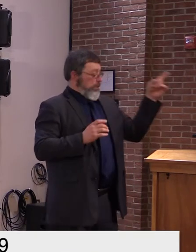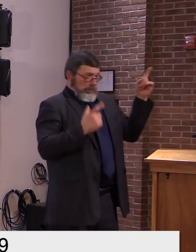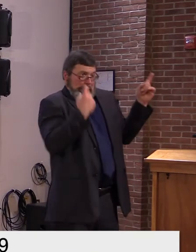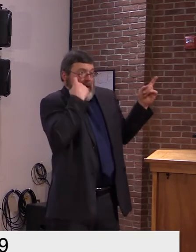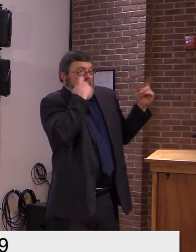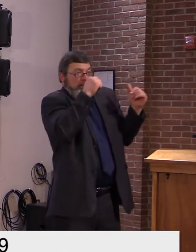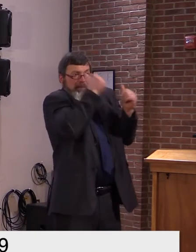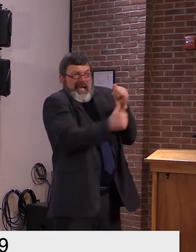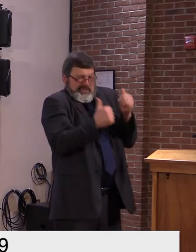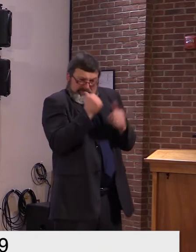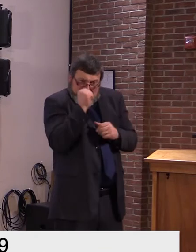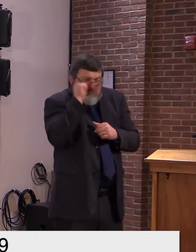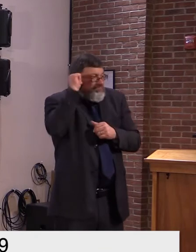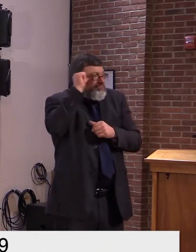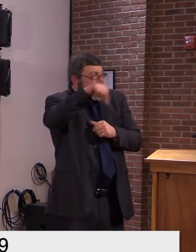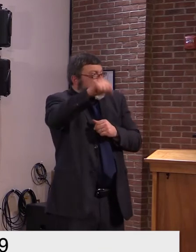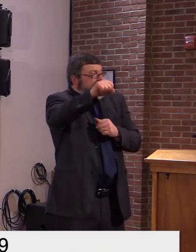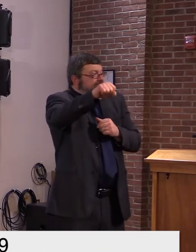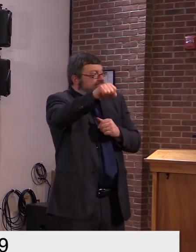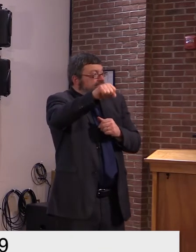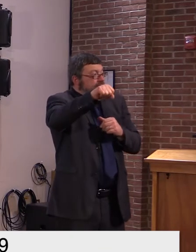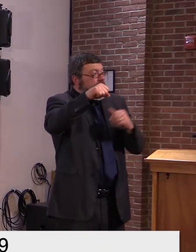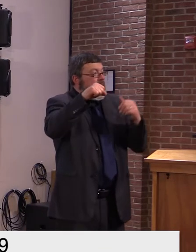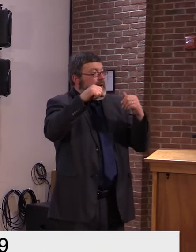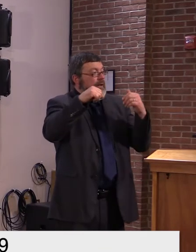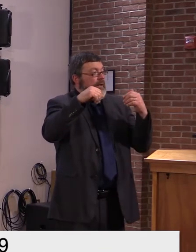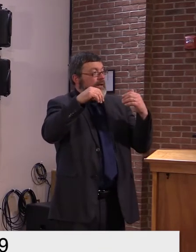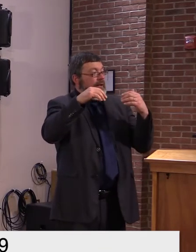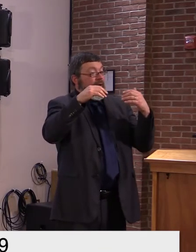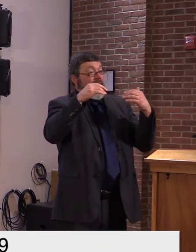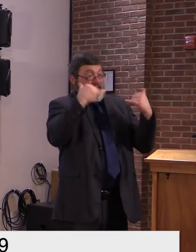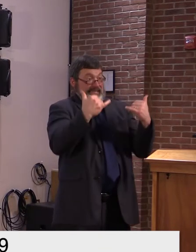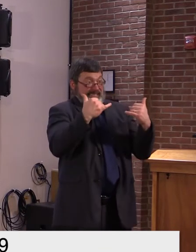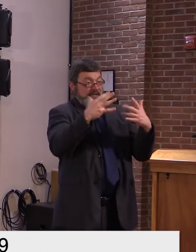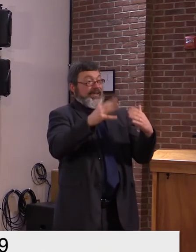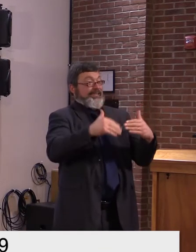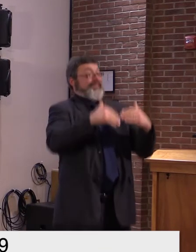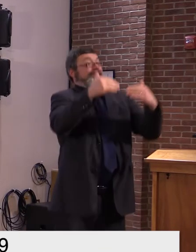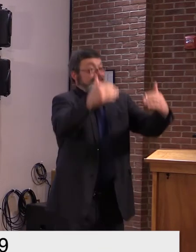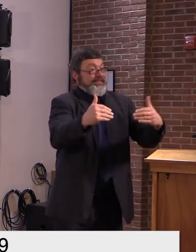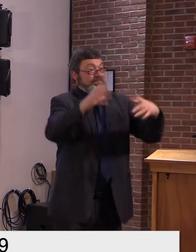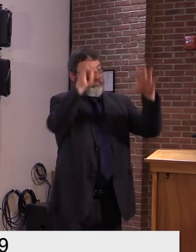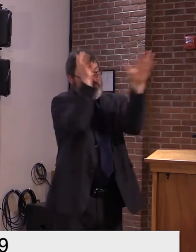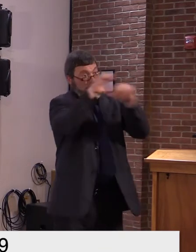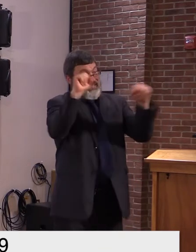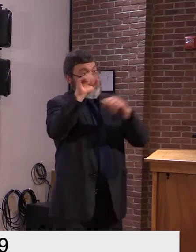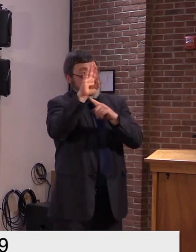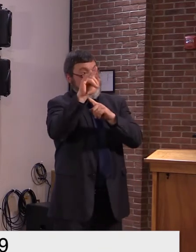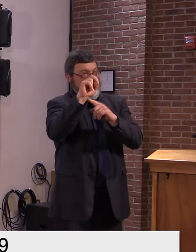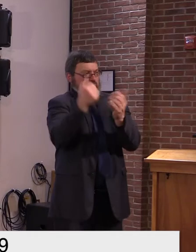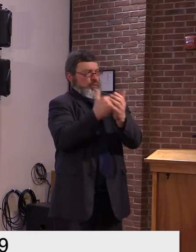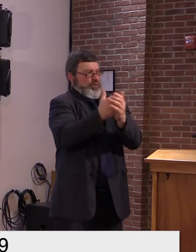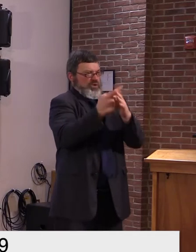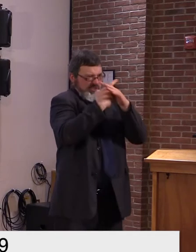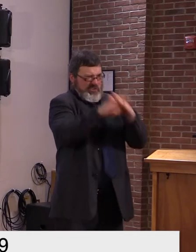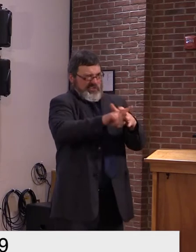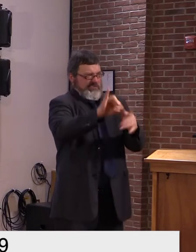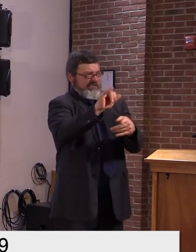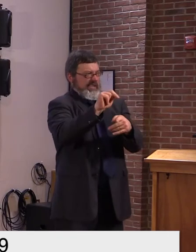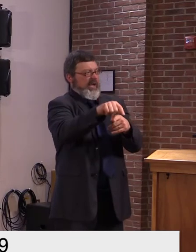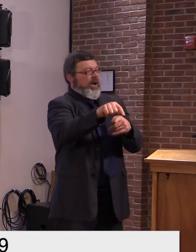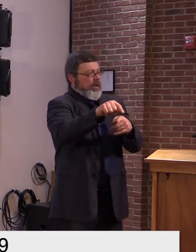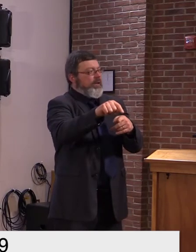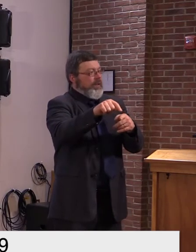president, and he is going to make his effort to reach out, because we're going to need to work together to